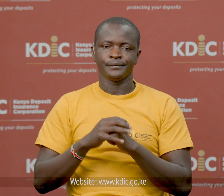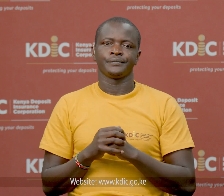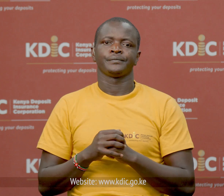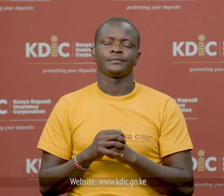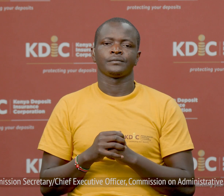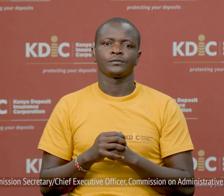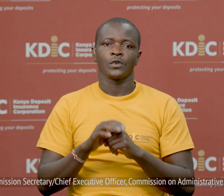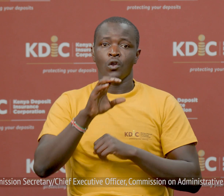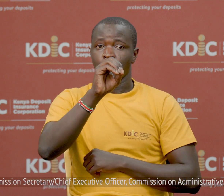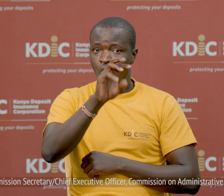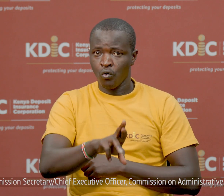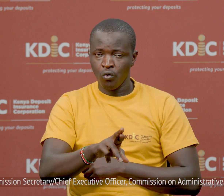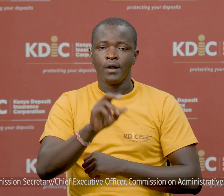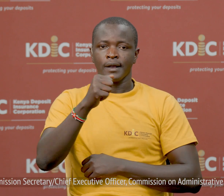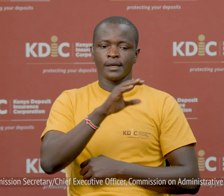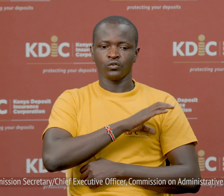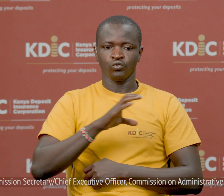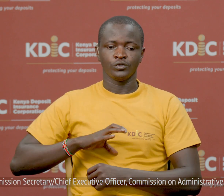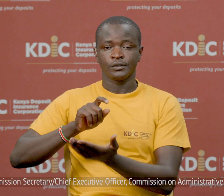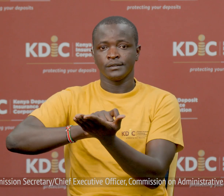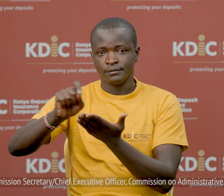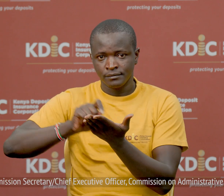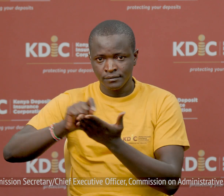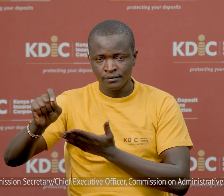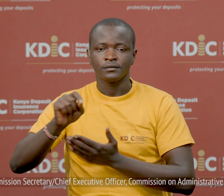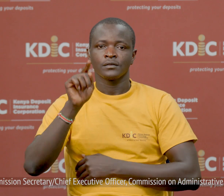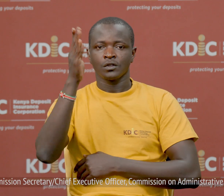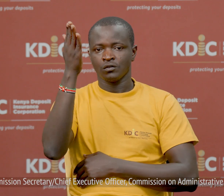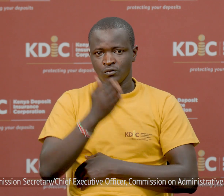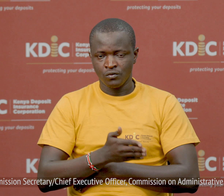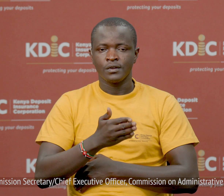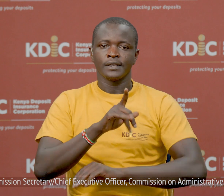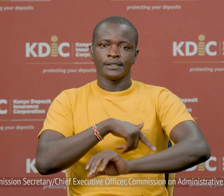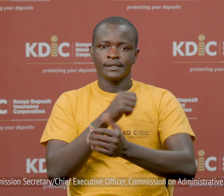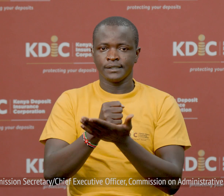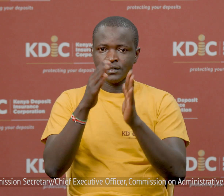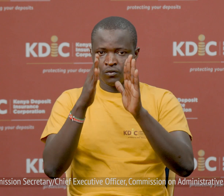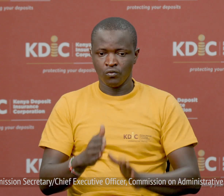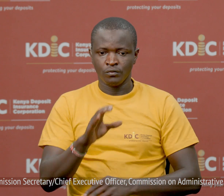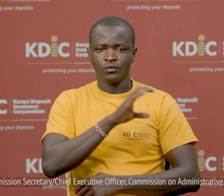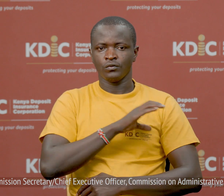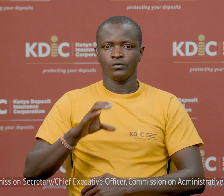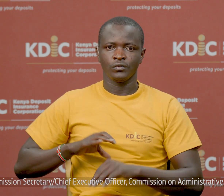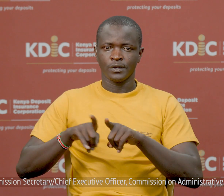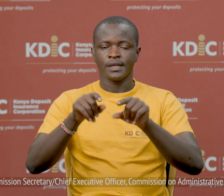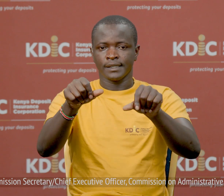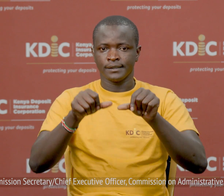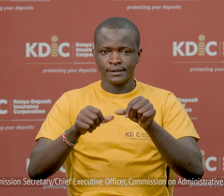www.kdic.go.ke. Or the Commission Secretary / Chief Executive Officer, Commission on Administrative